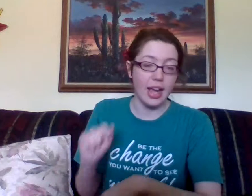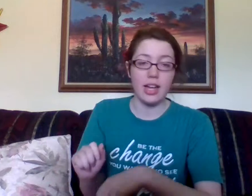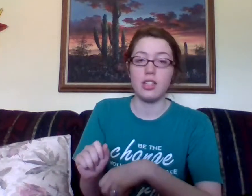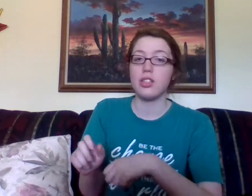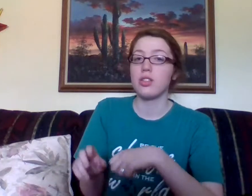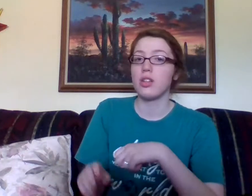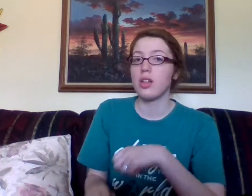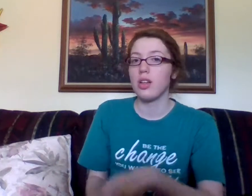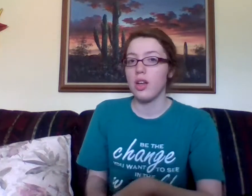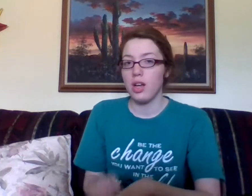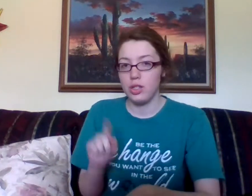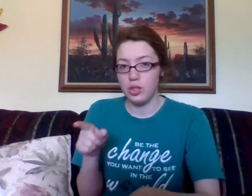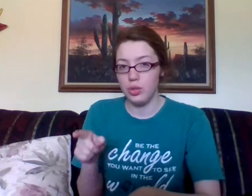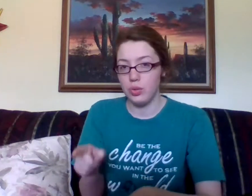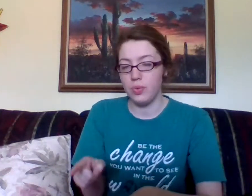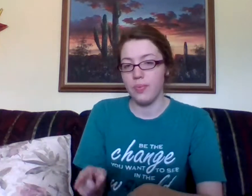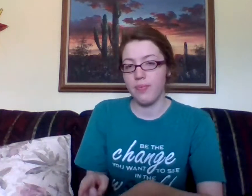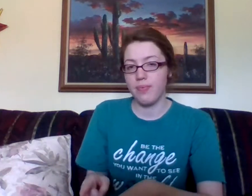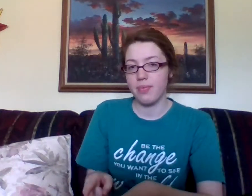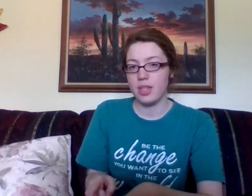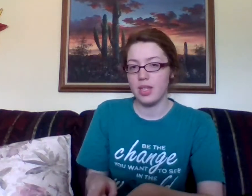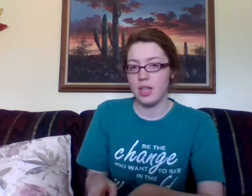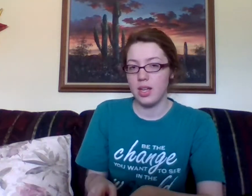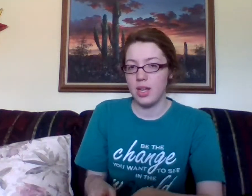aid to